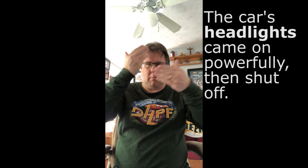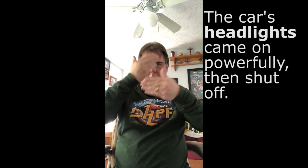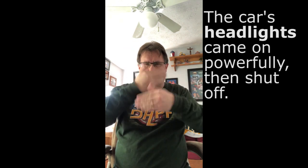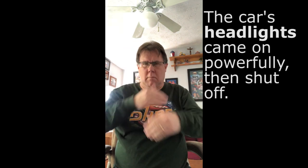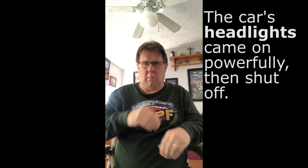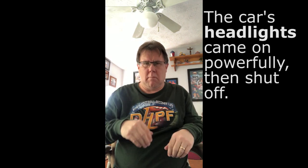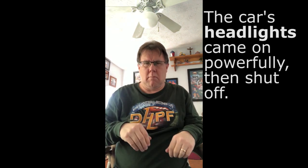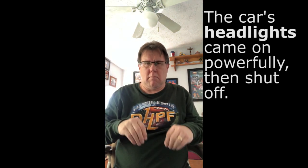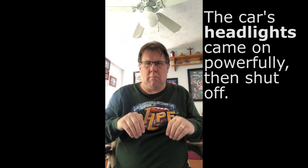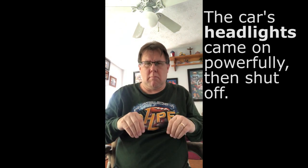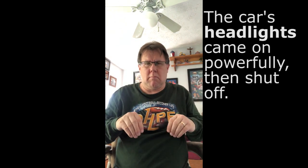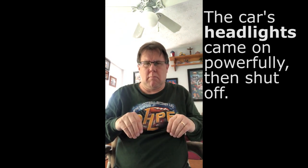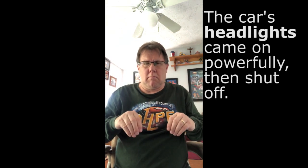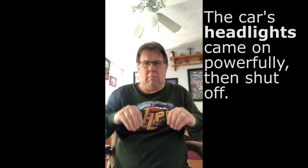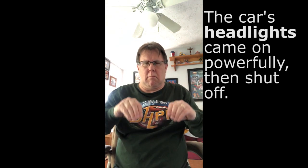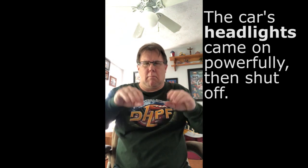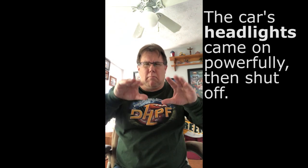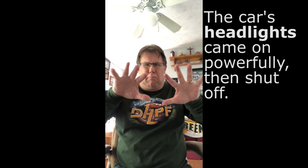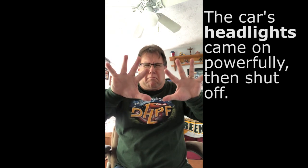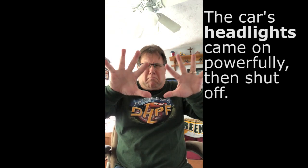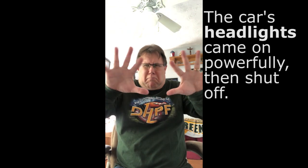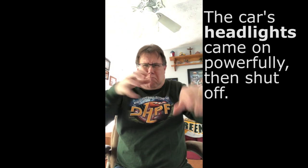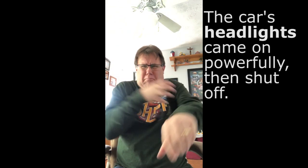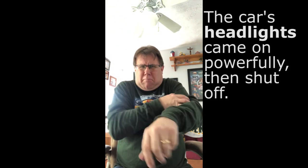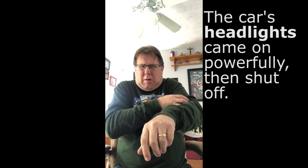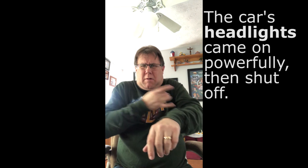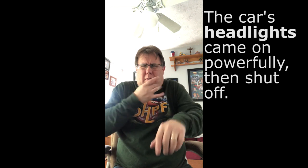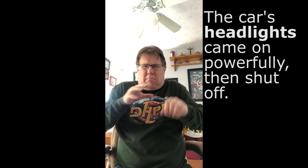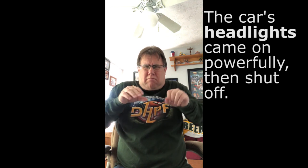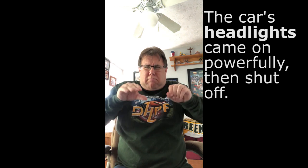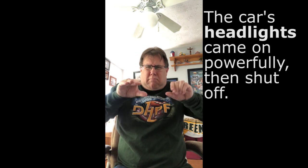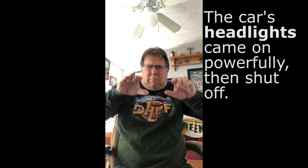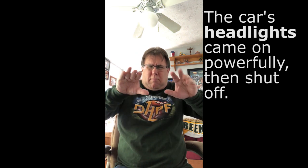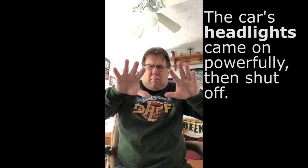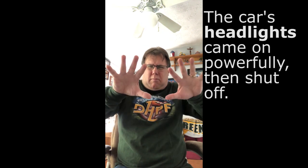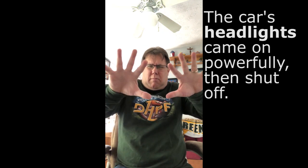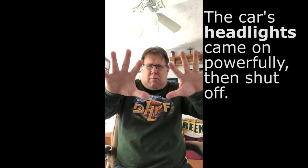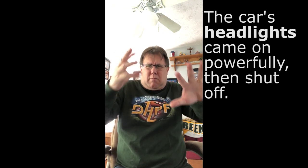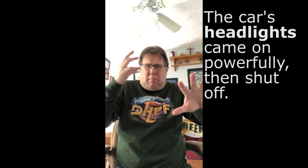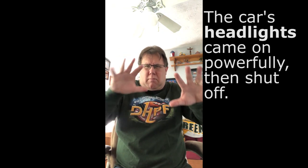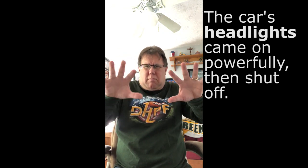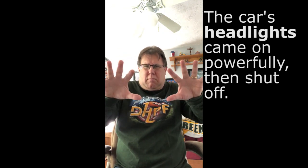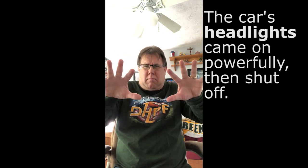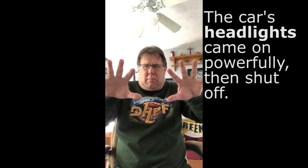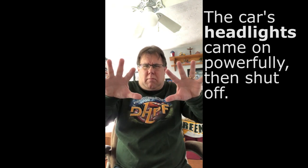a vehicle is parked in the dark a flashes its powerful